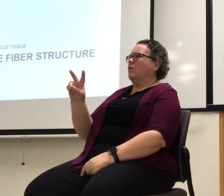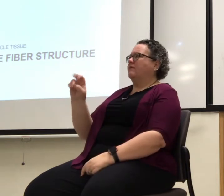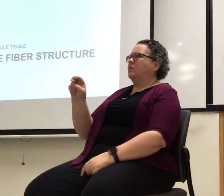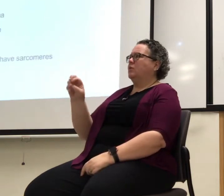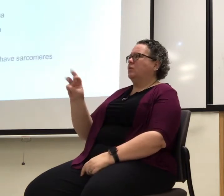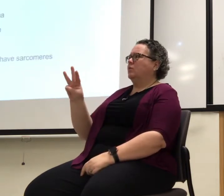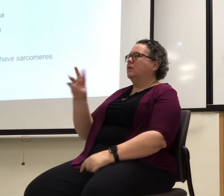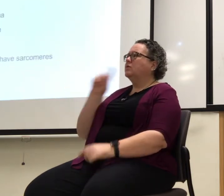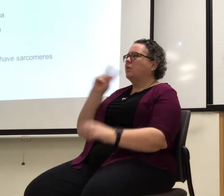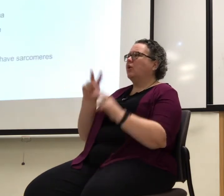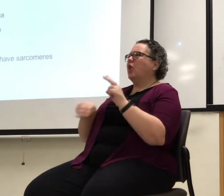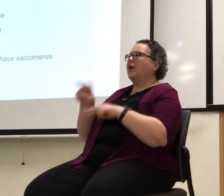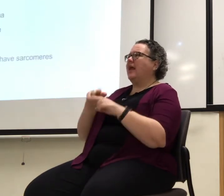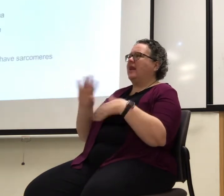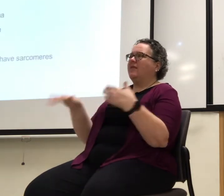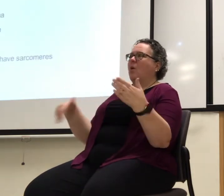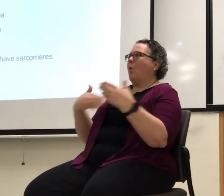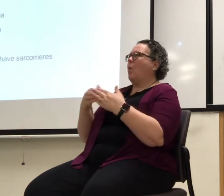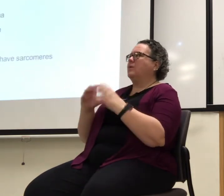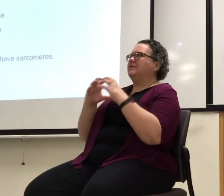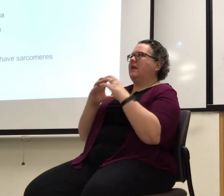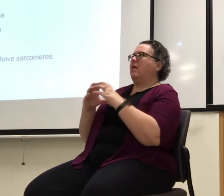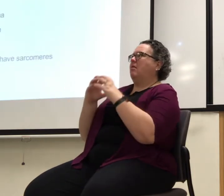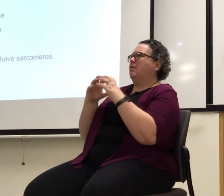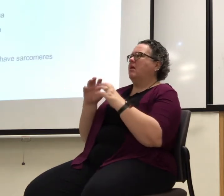cell, the muscle fiber.